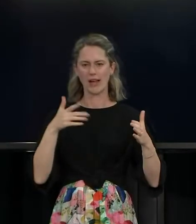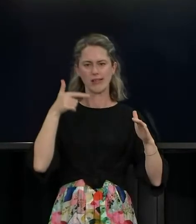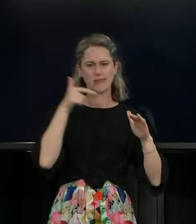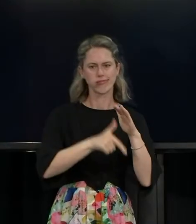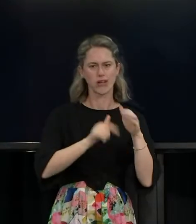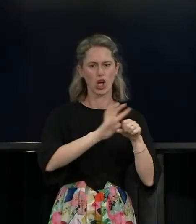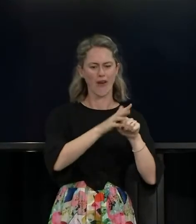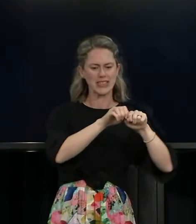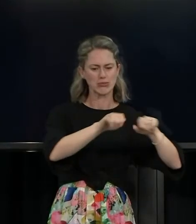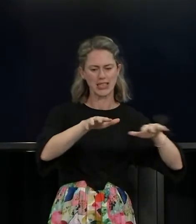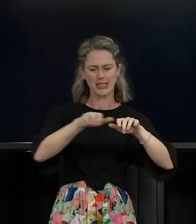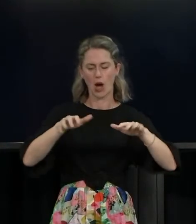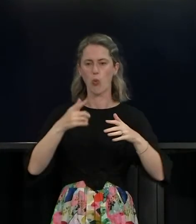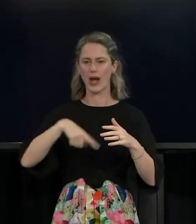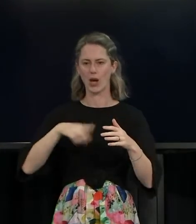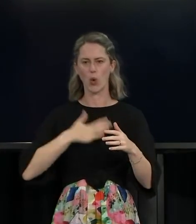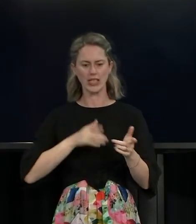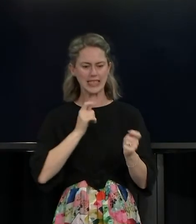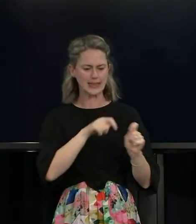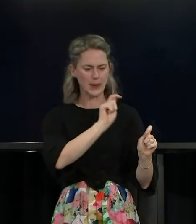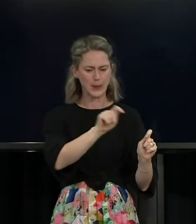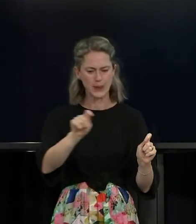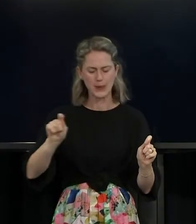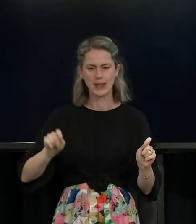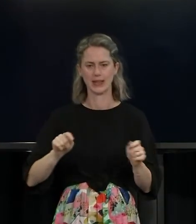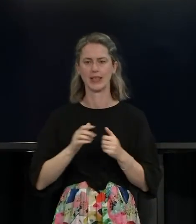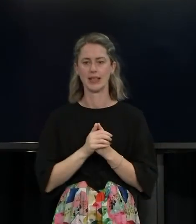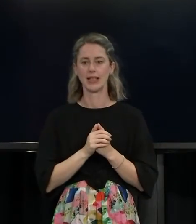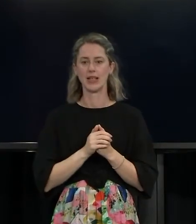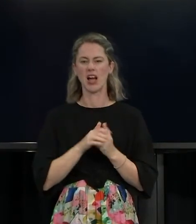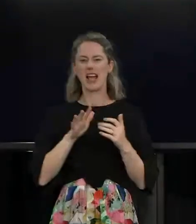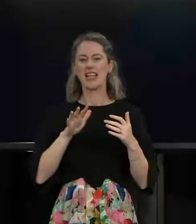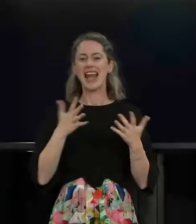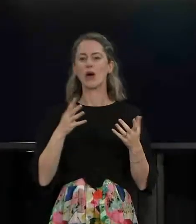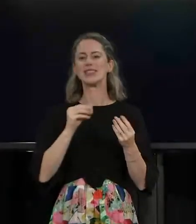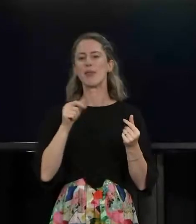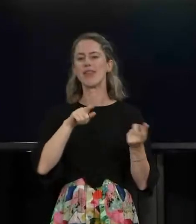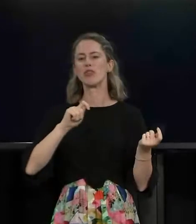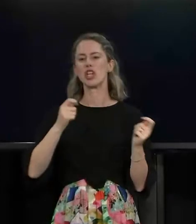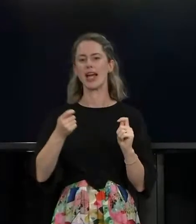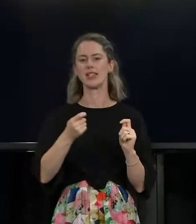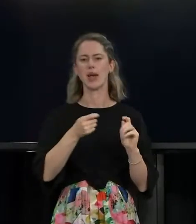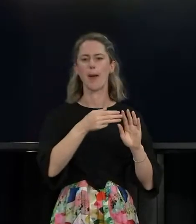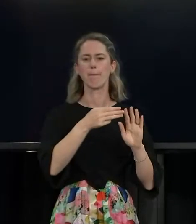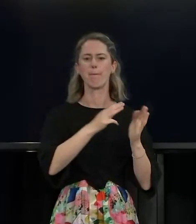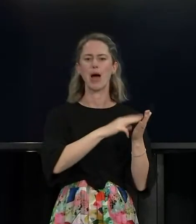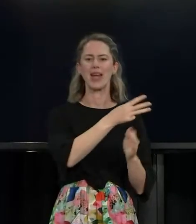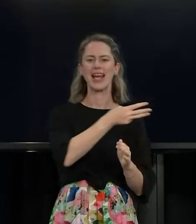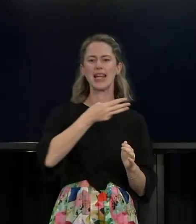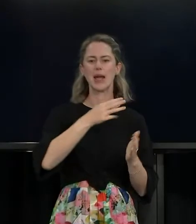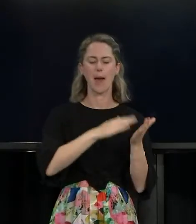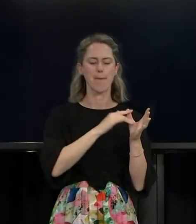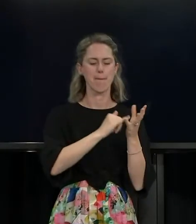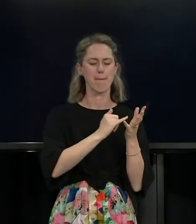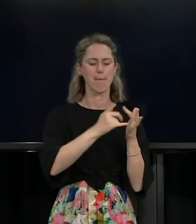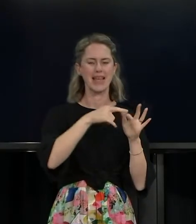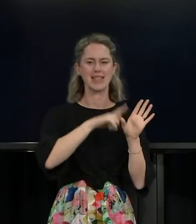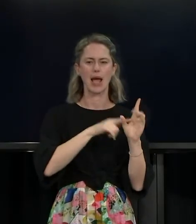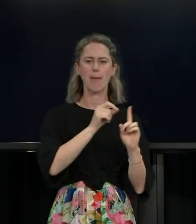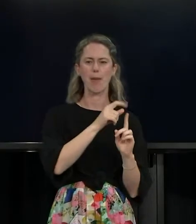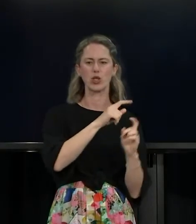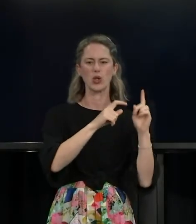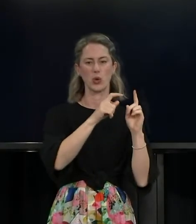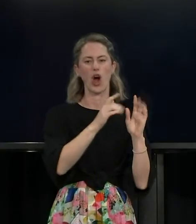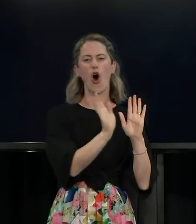intensive, including surveillance testing going on, are now changing today. Mount Eden, Massey and Papatoetoe are no longer